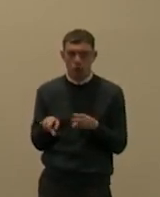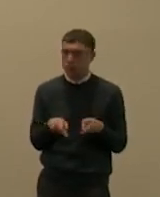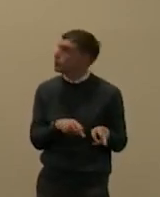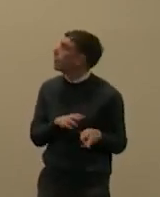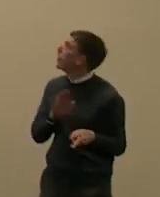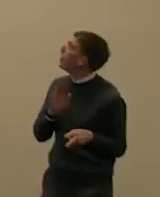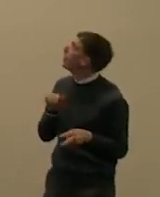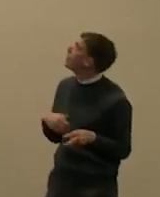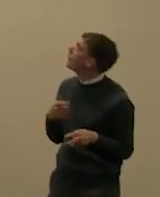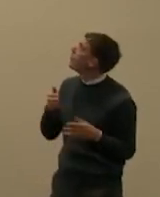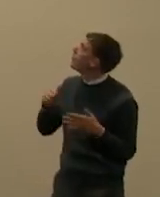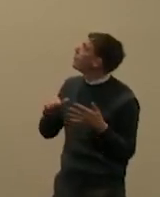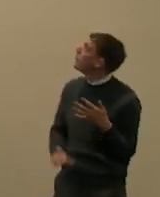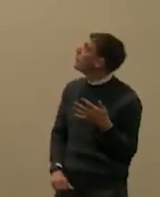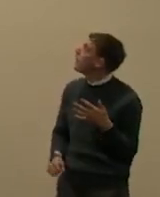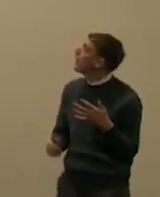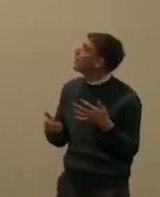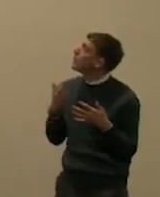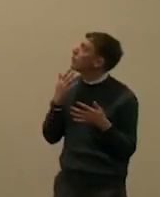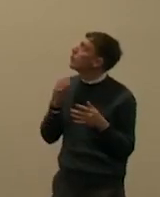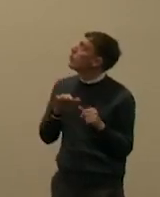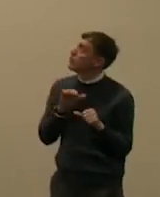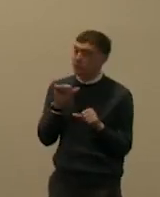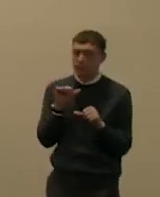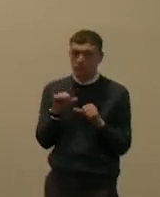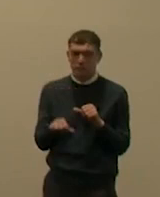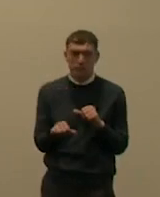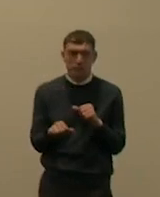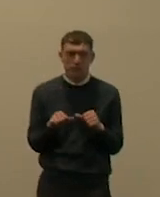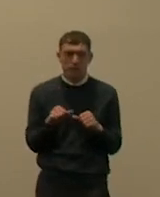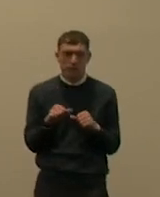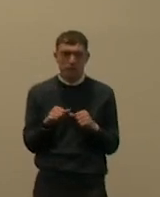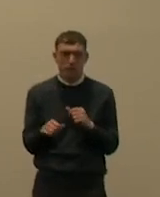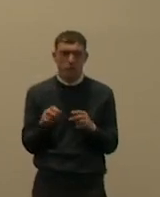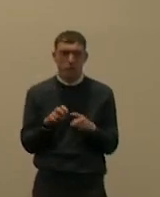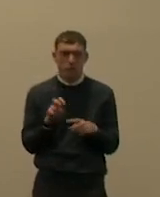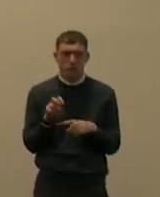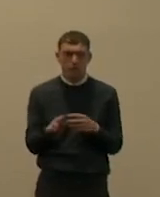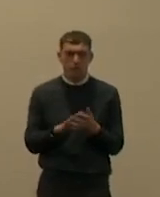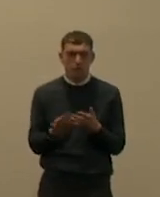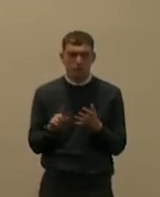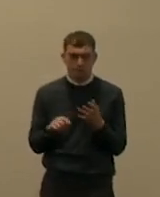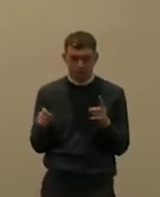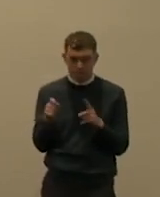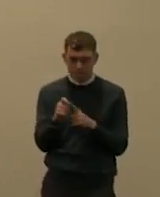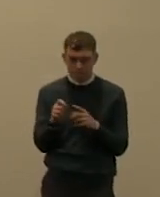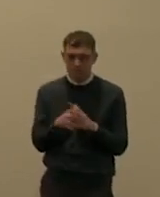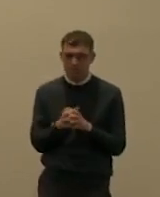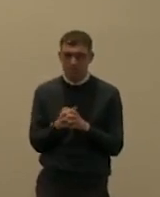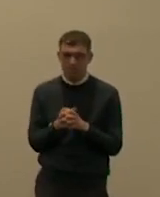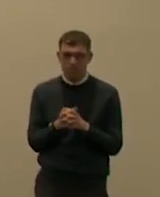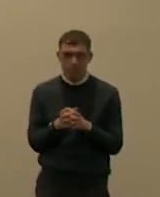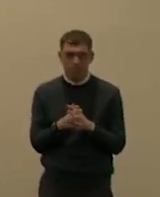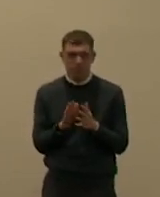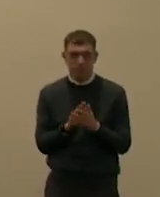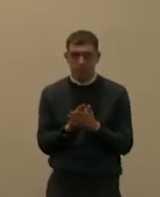case, and also what is the next hop from site-to-site VPN from the hub perspective,